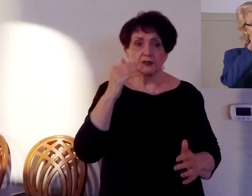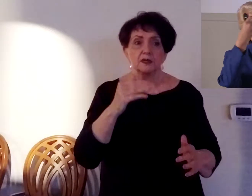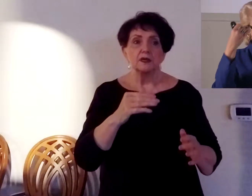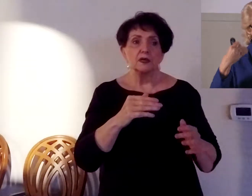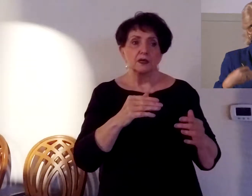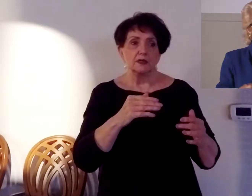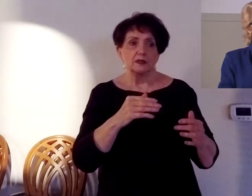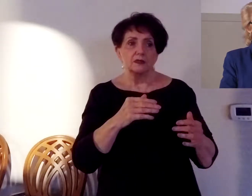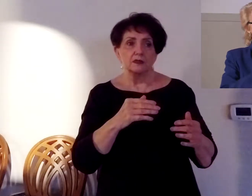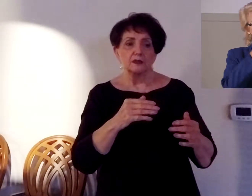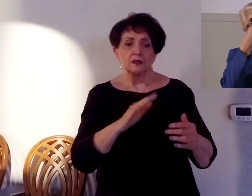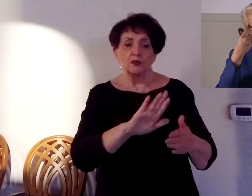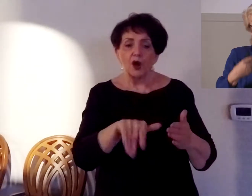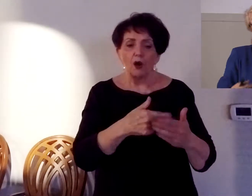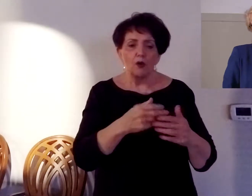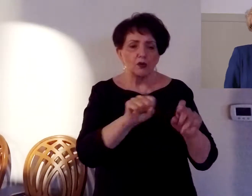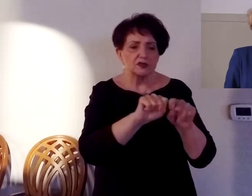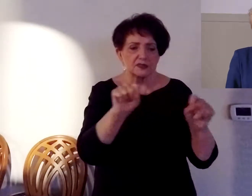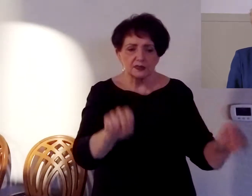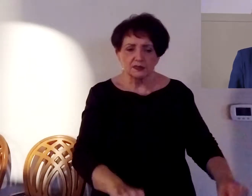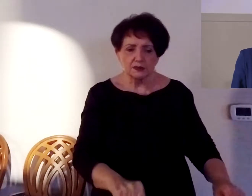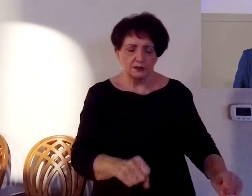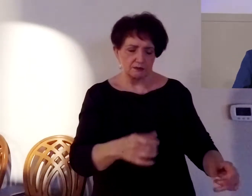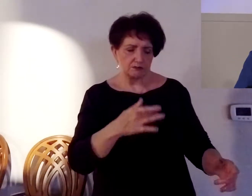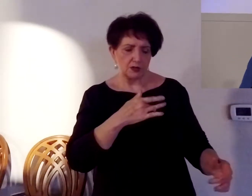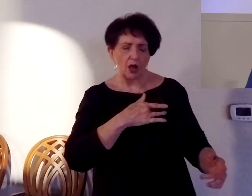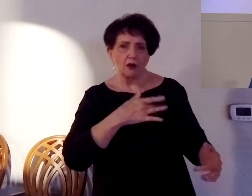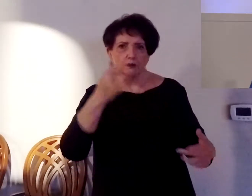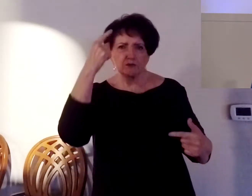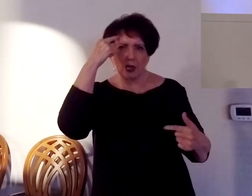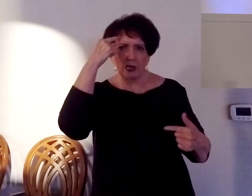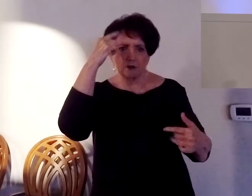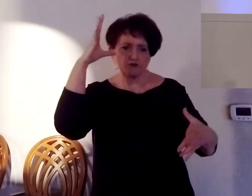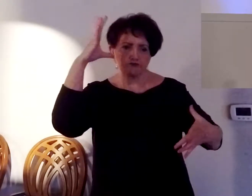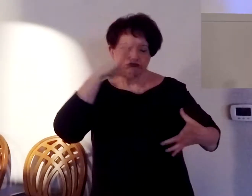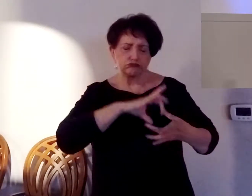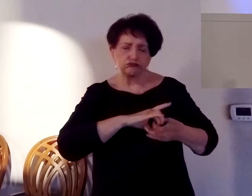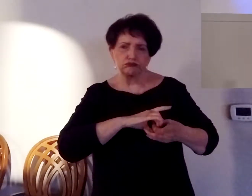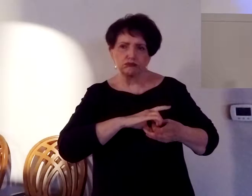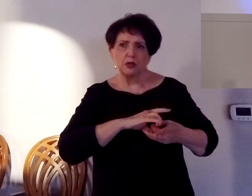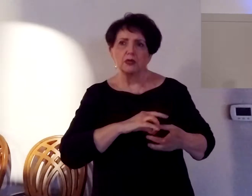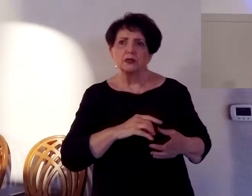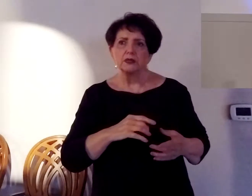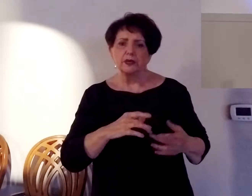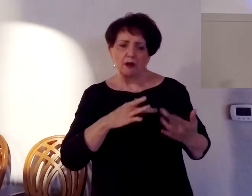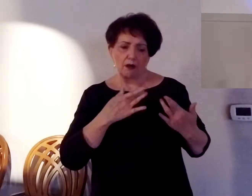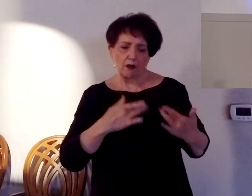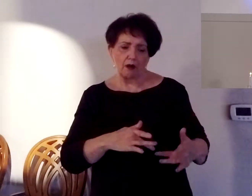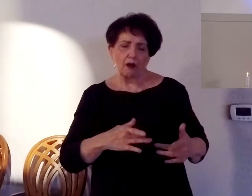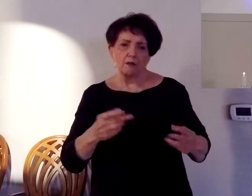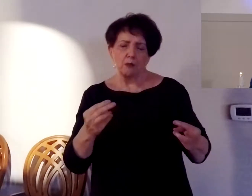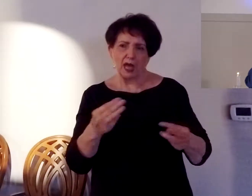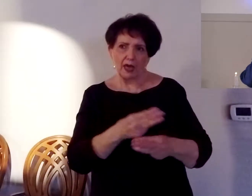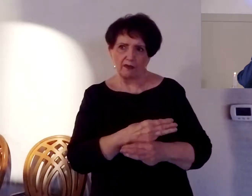heart, mind. And of course, that's what heart math teaches us. It's called heart math, right?